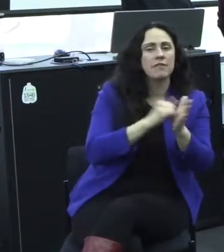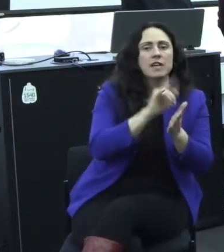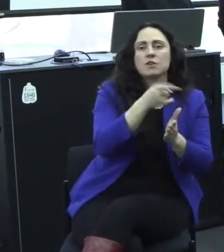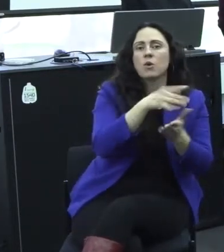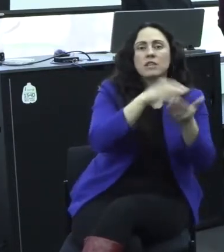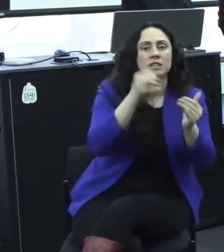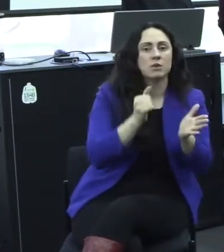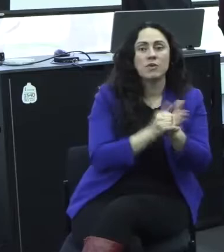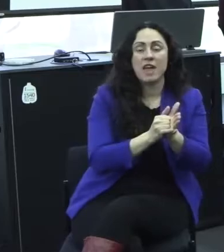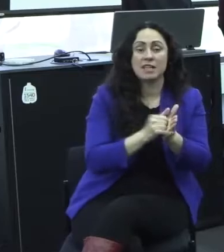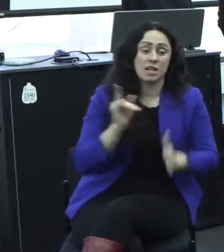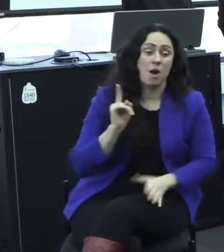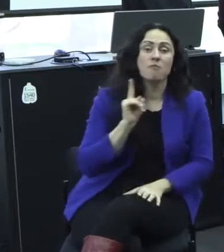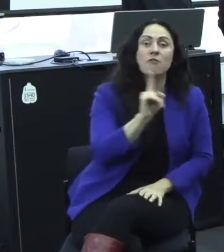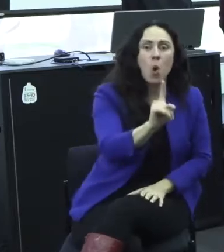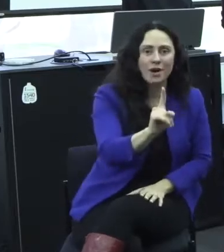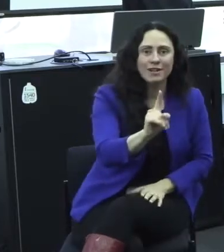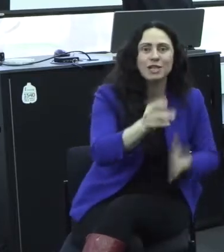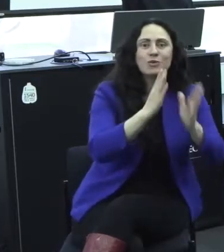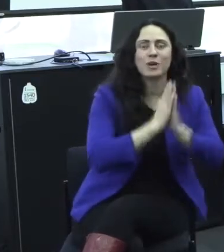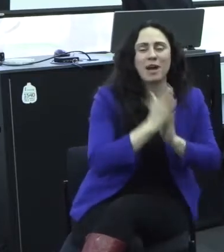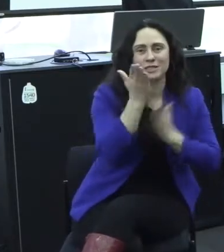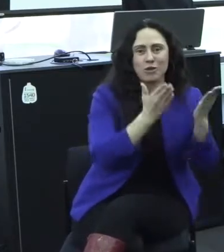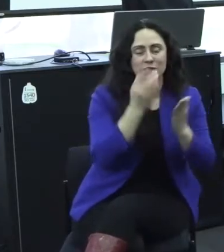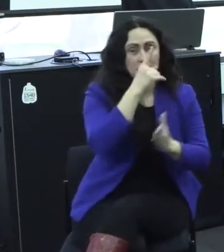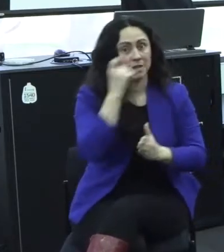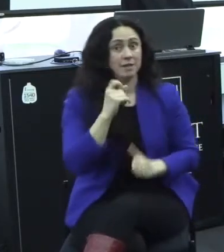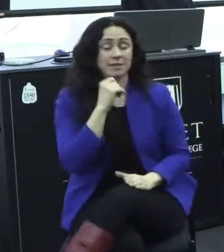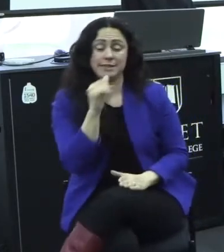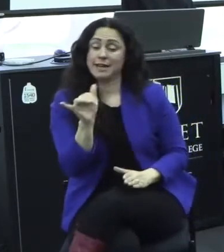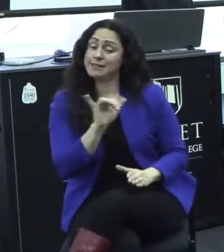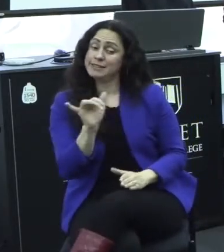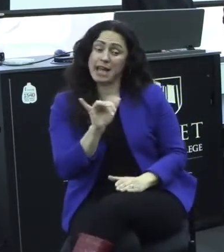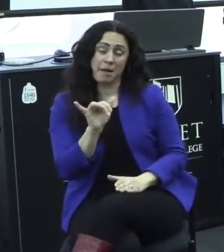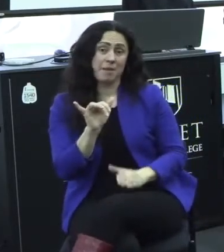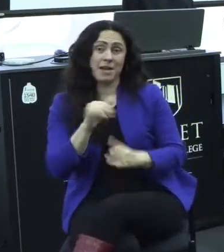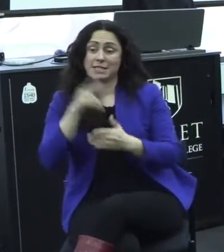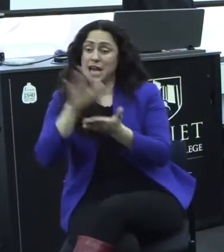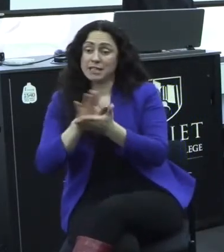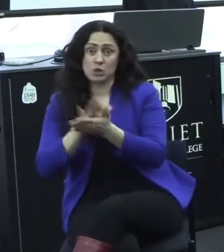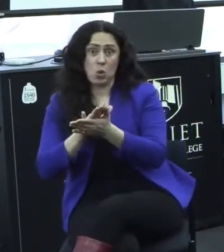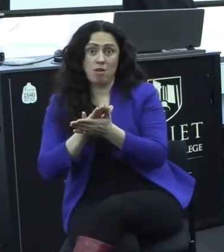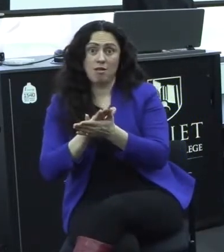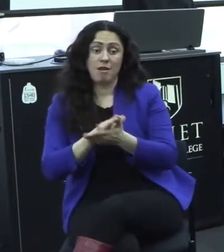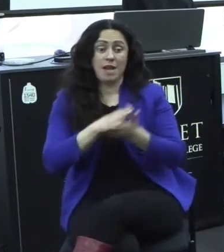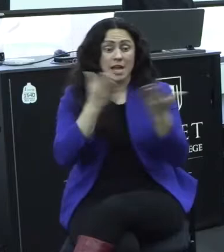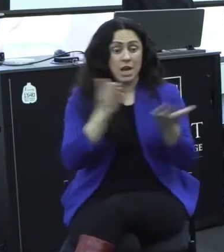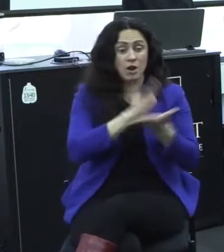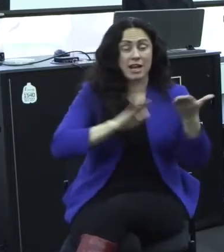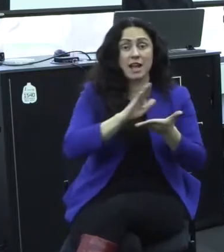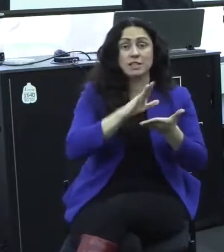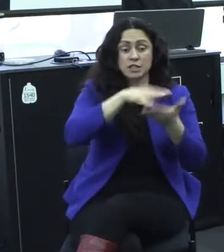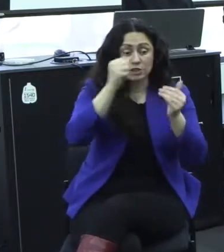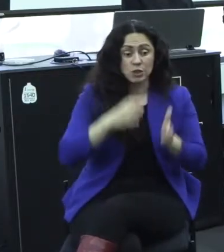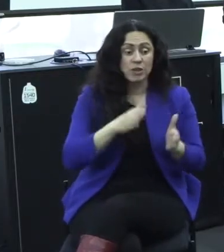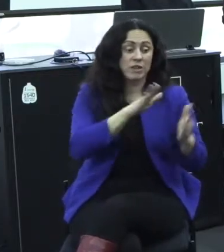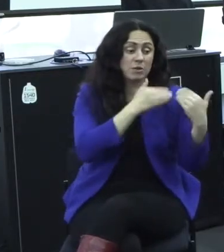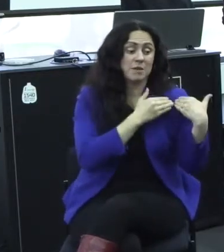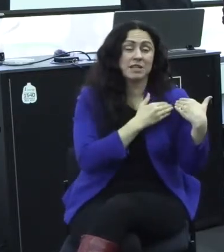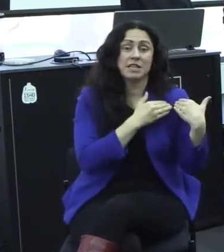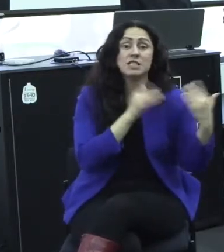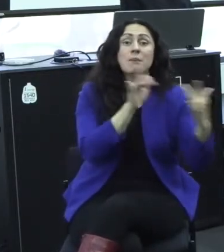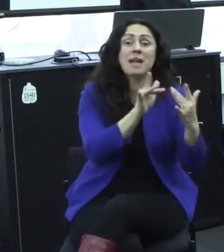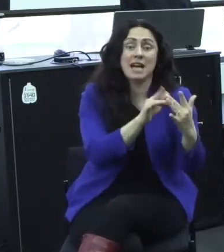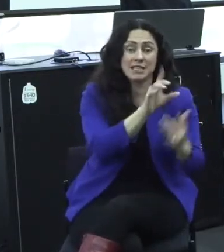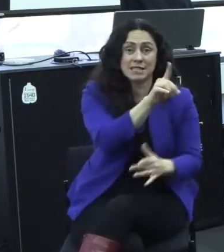who have come forward to Yeah. request services, because unlike high school, the student has to make initial contact. So it's our assumption that the numbers are